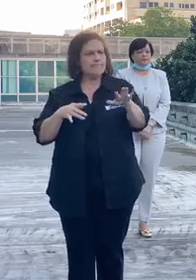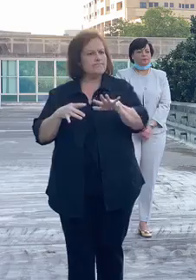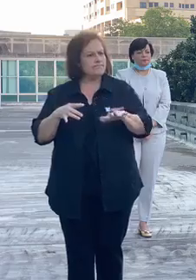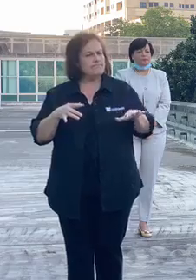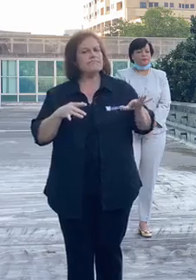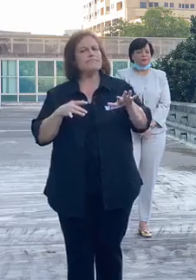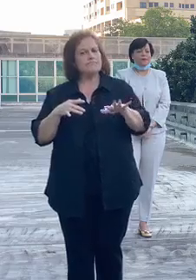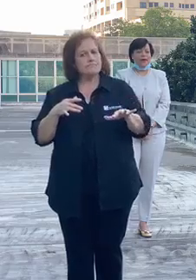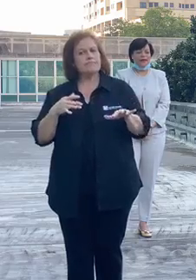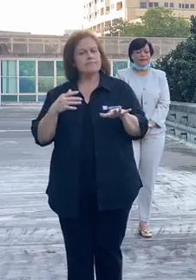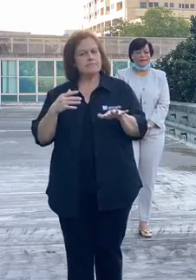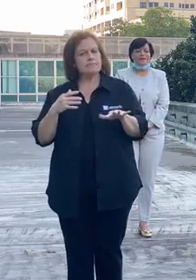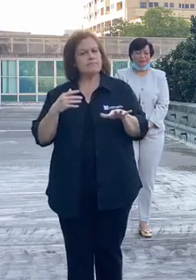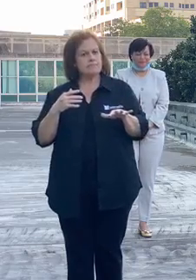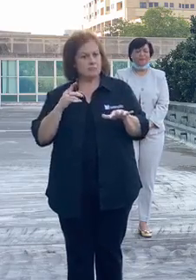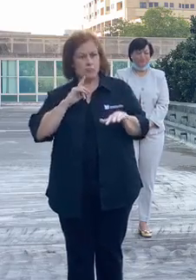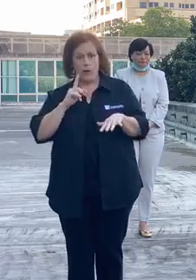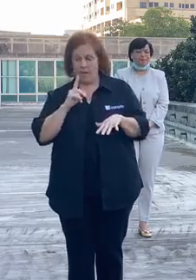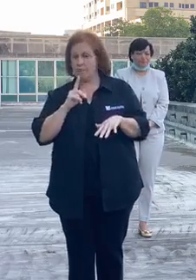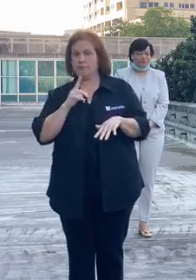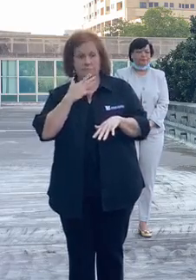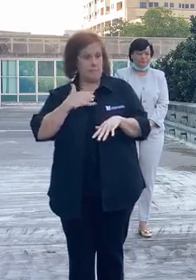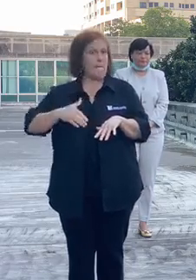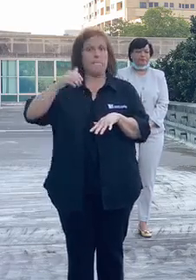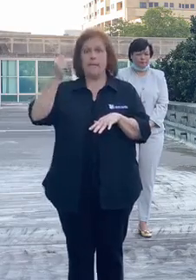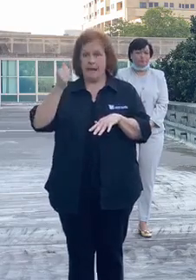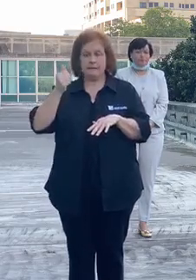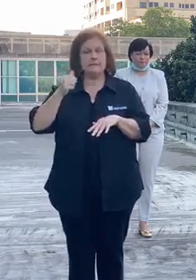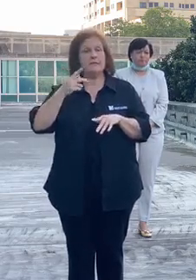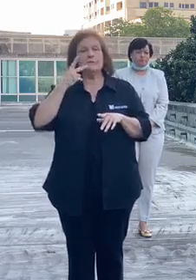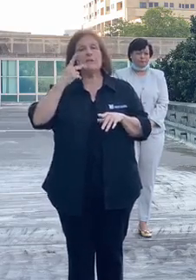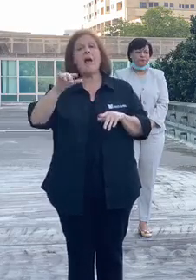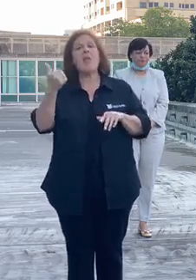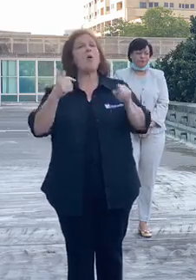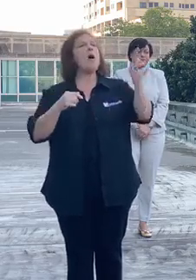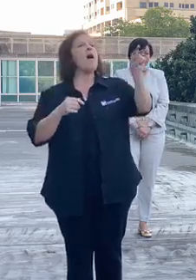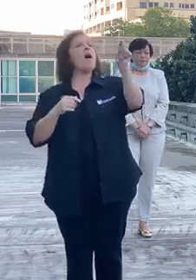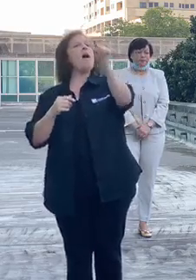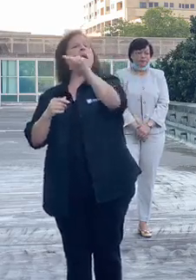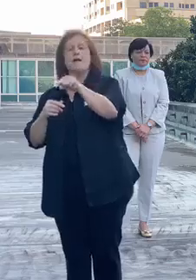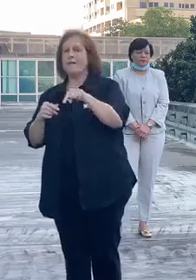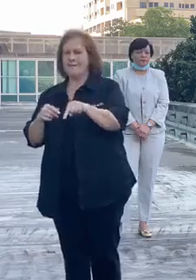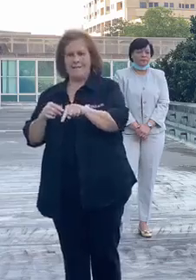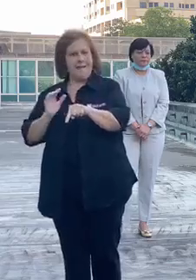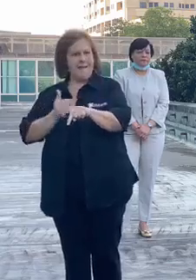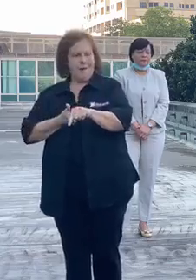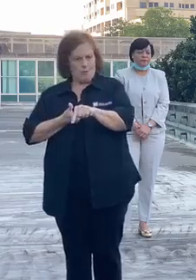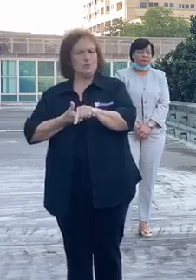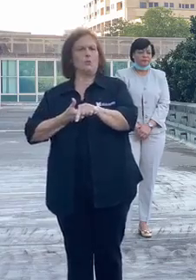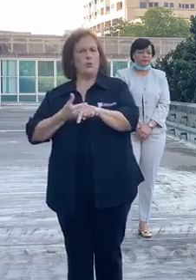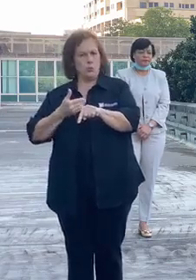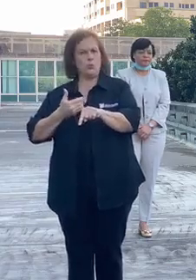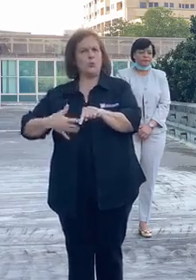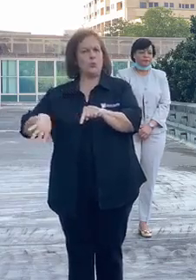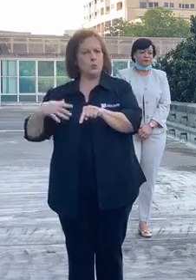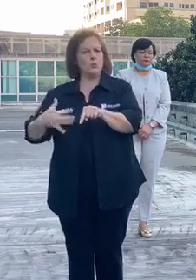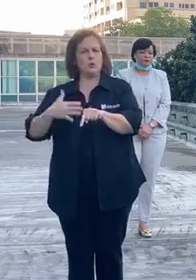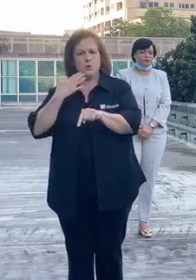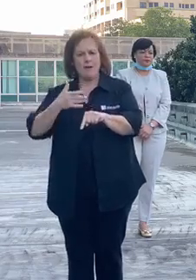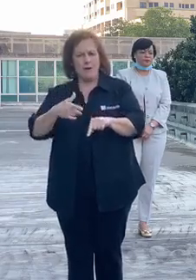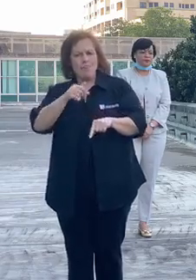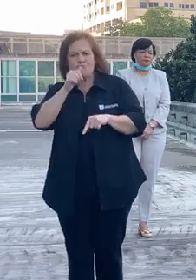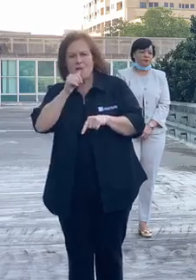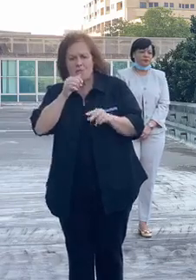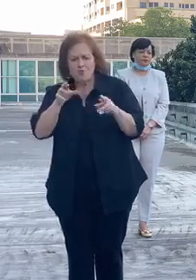really probably the best facility. If you look at the other ones that have been stood up around the country, this is absolutely the best. It's got private